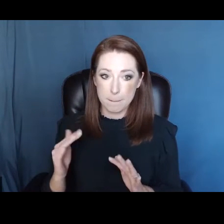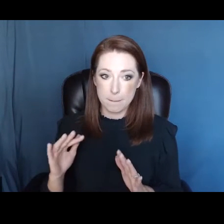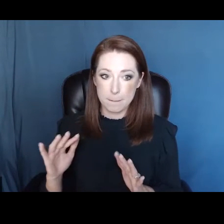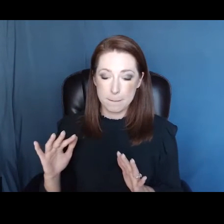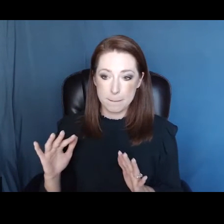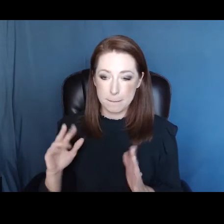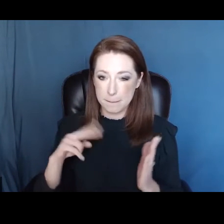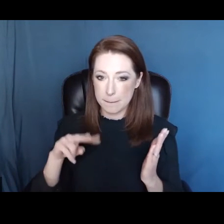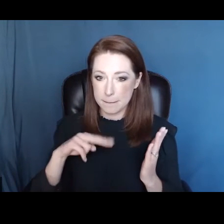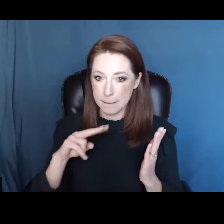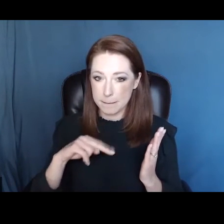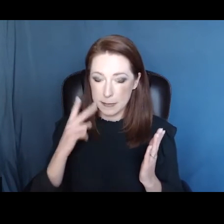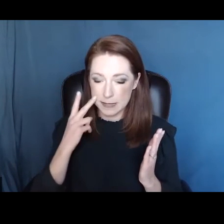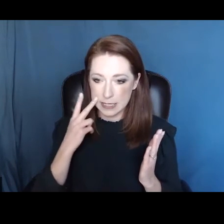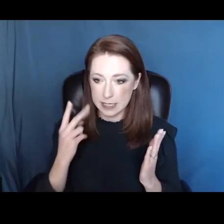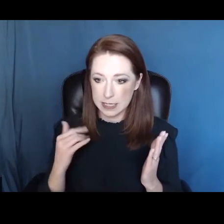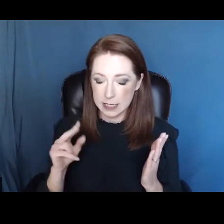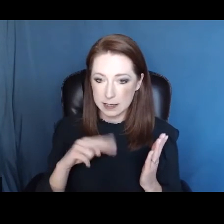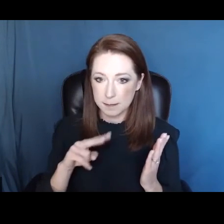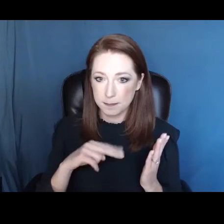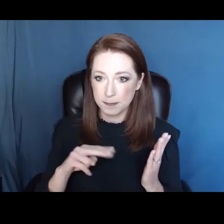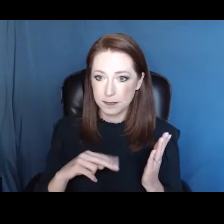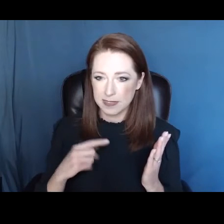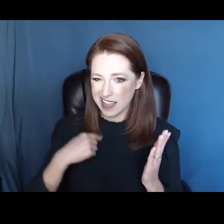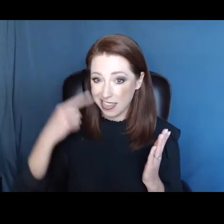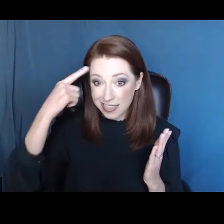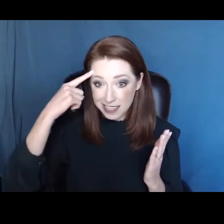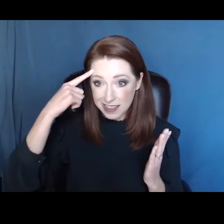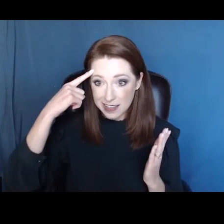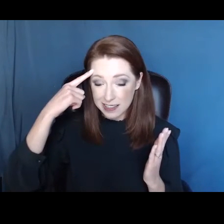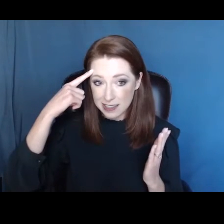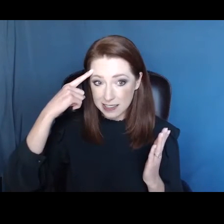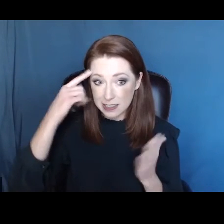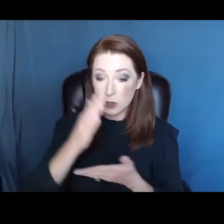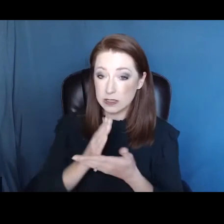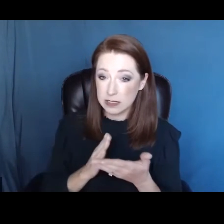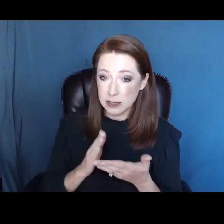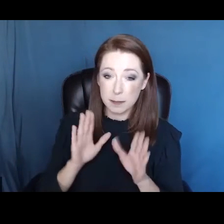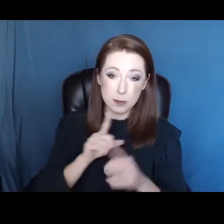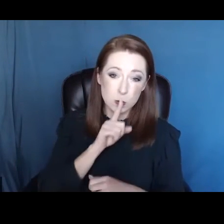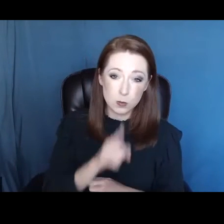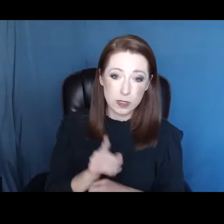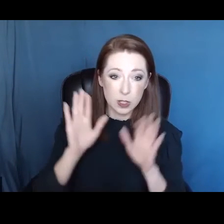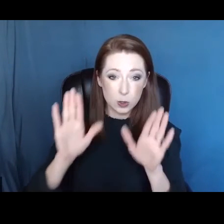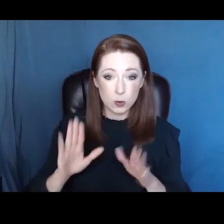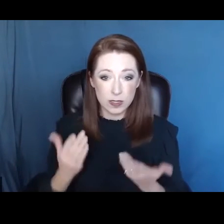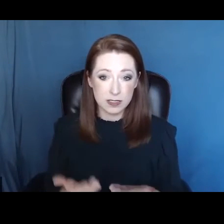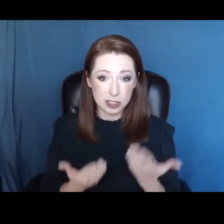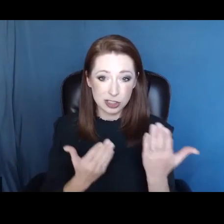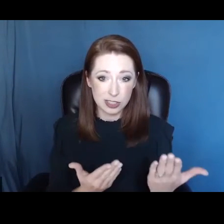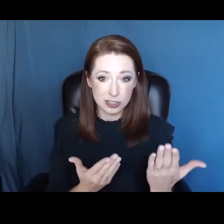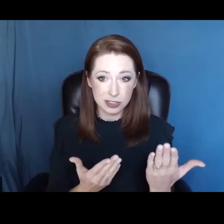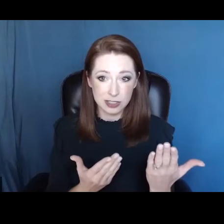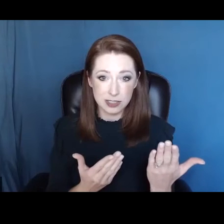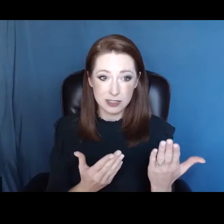yeah, let's see. I think there's some really great suggestions